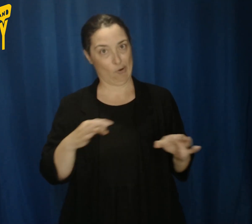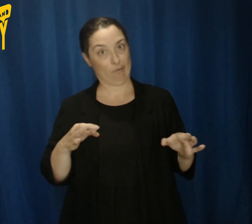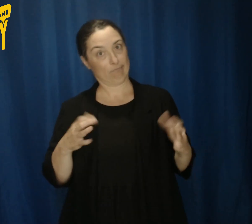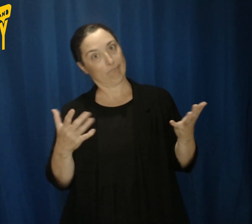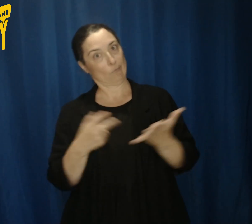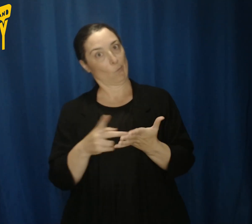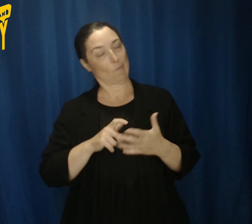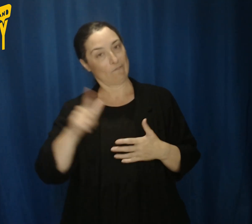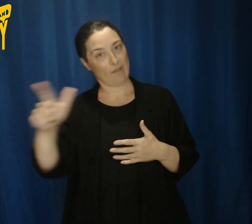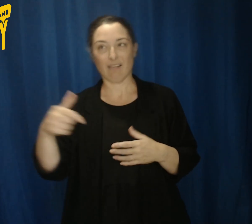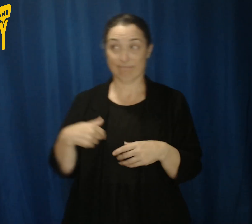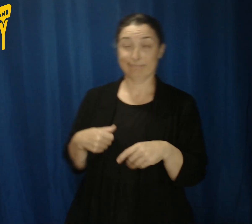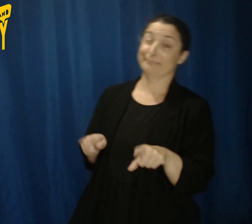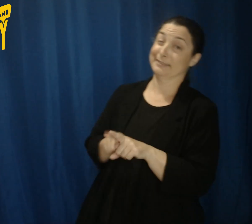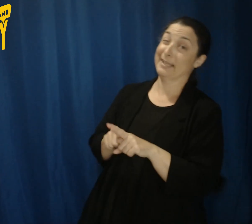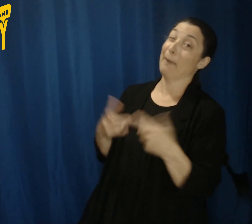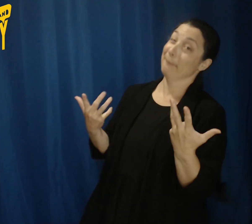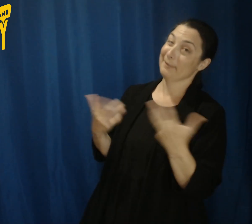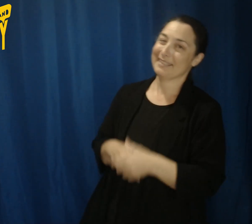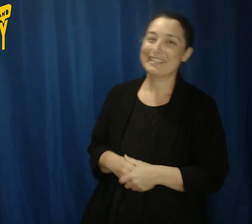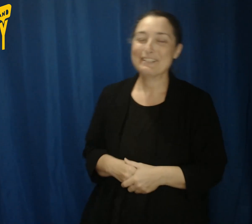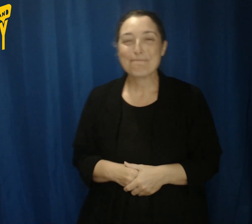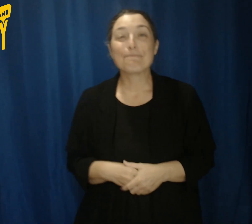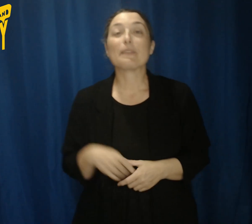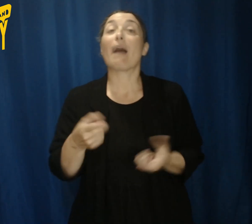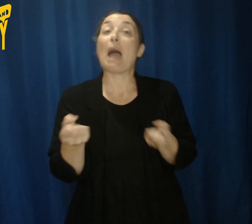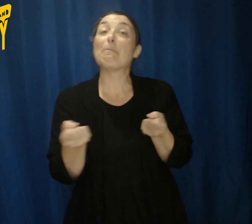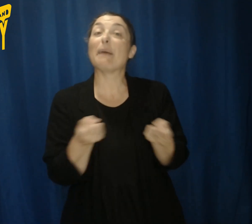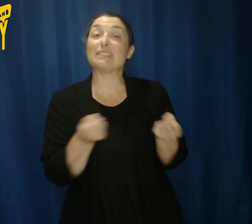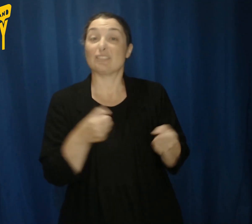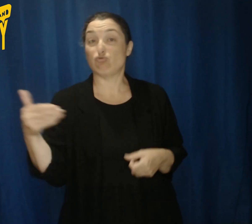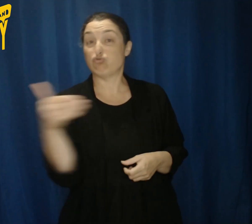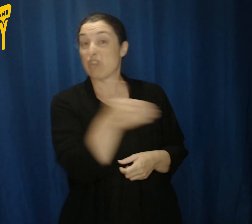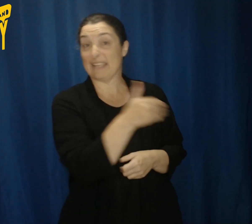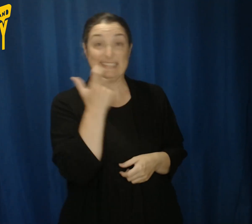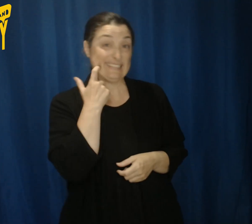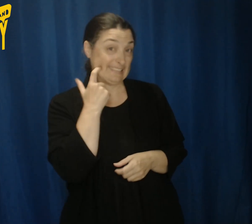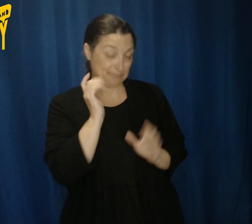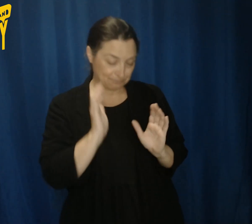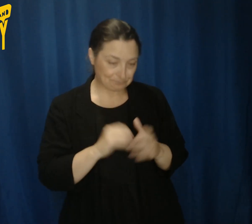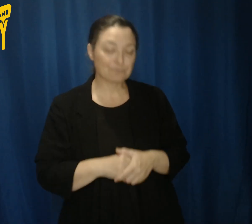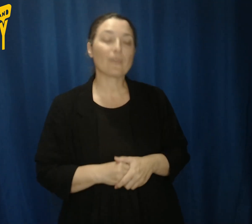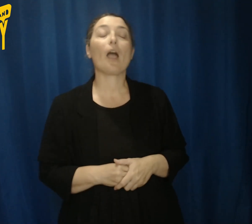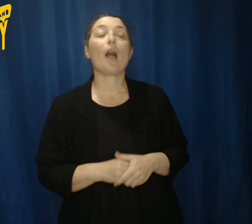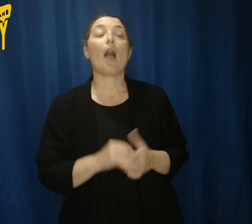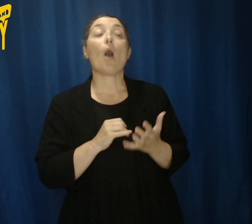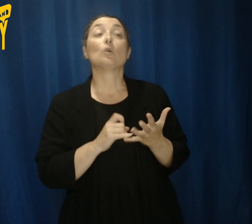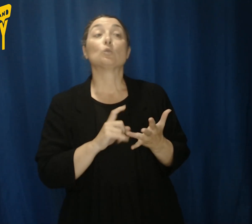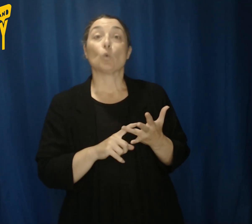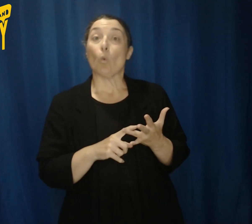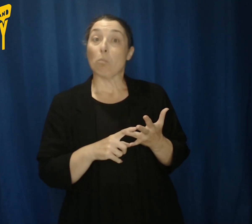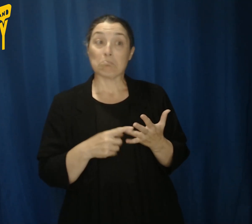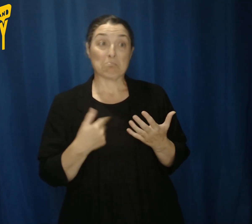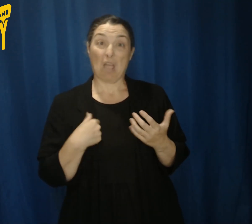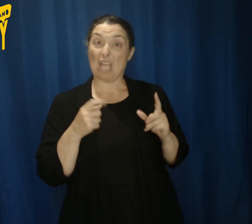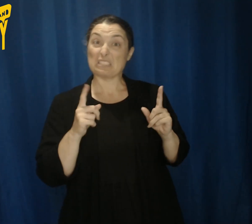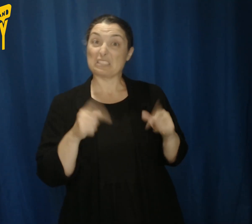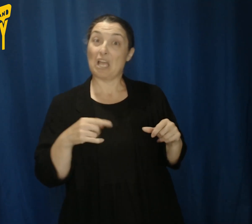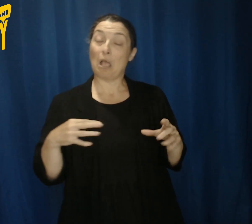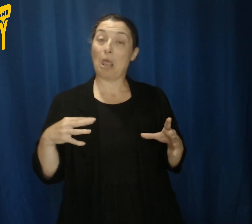Me either. But this very handy bus run that just ran straight down there. It was just fabulous. And I started just moving in those circles. Political economics, failed